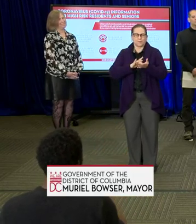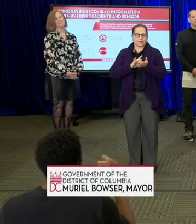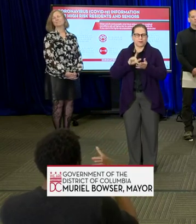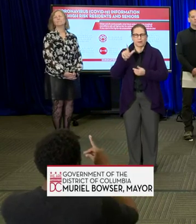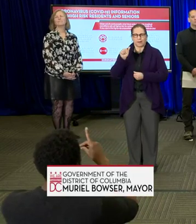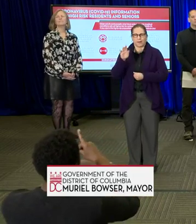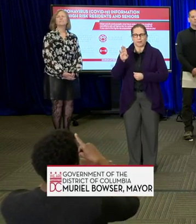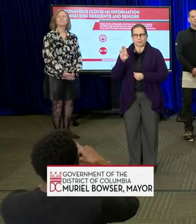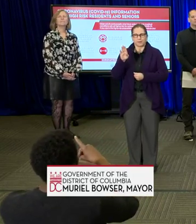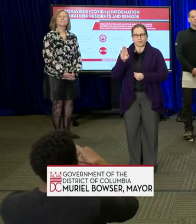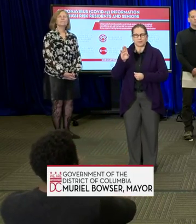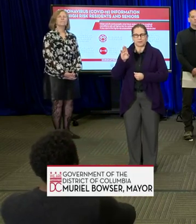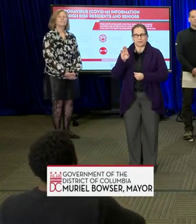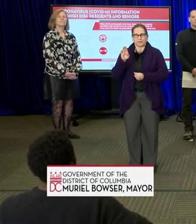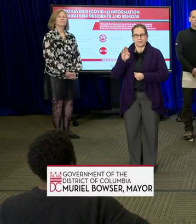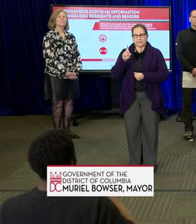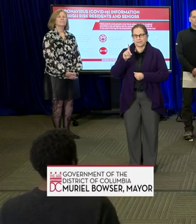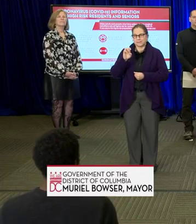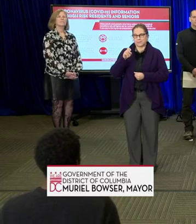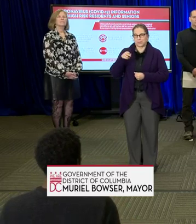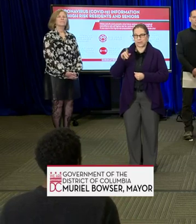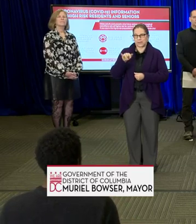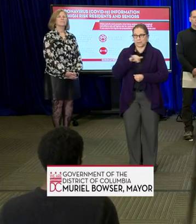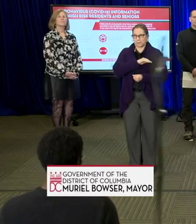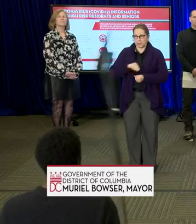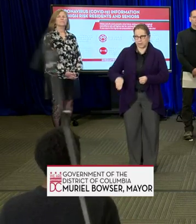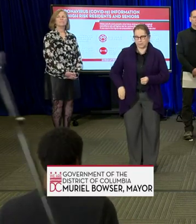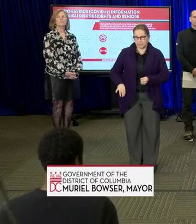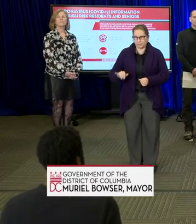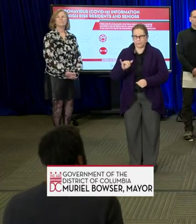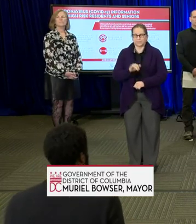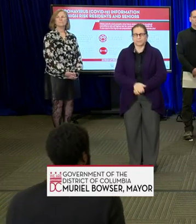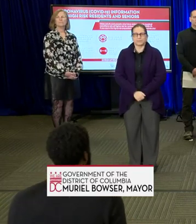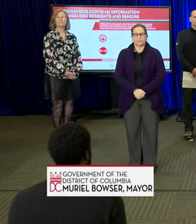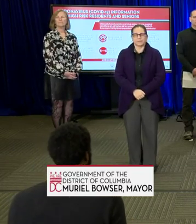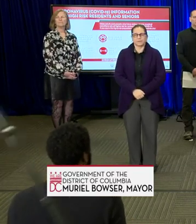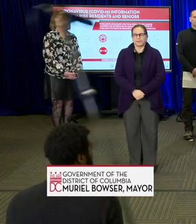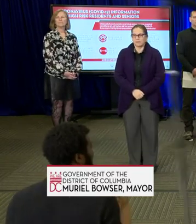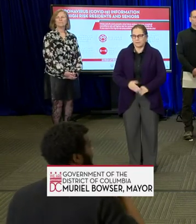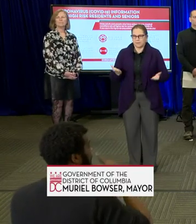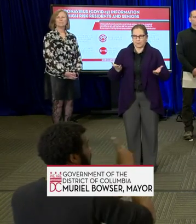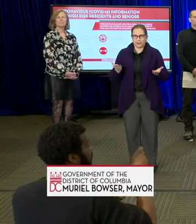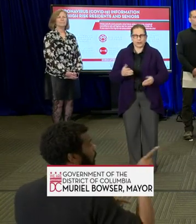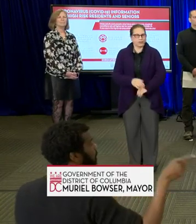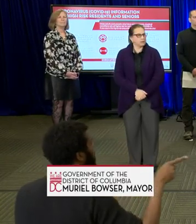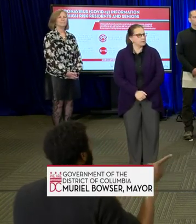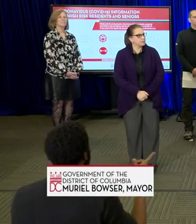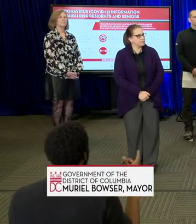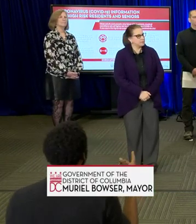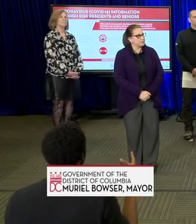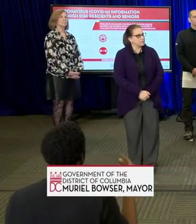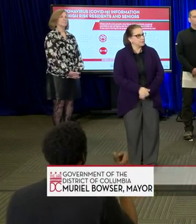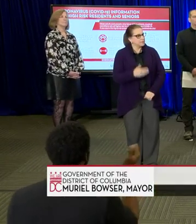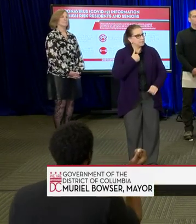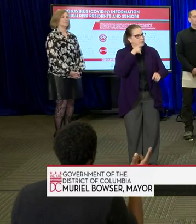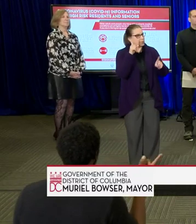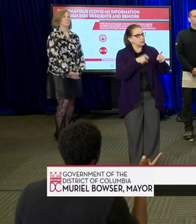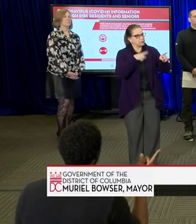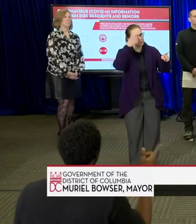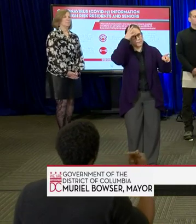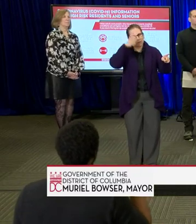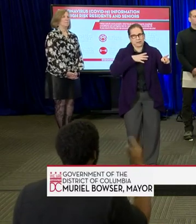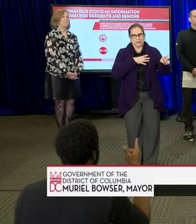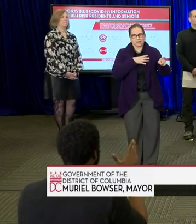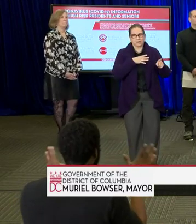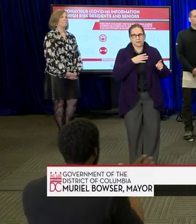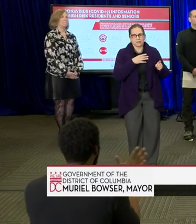questions. Yeah. With all your encouragement to stay at home and the emphasis on